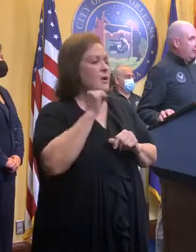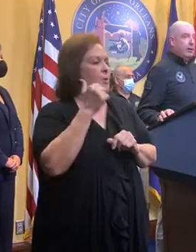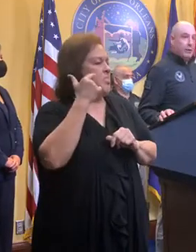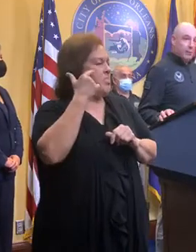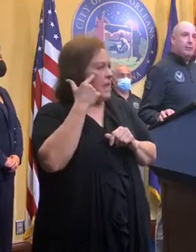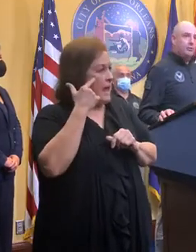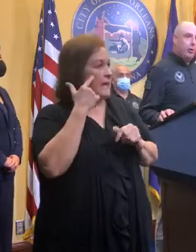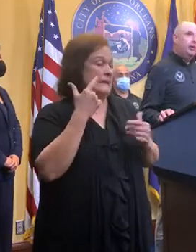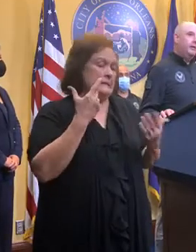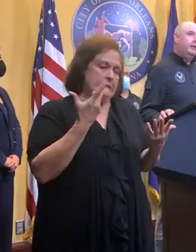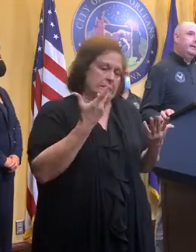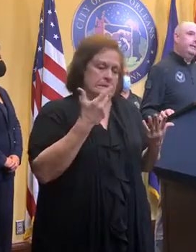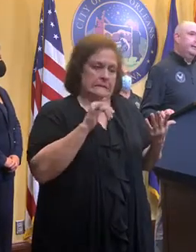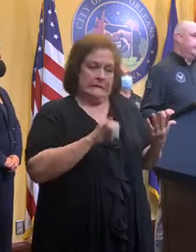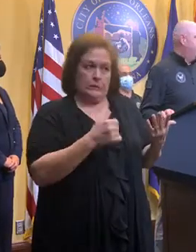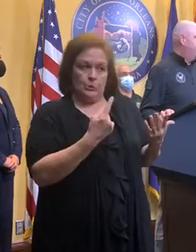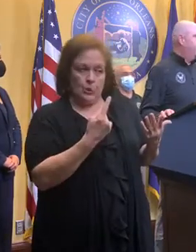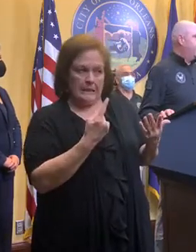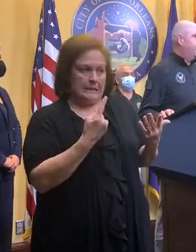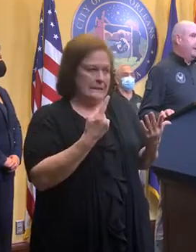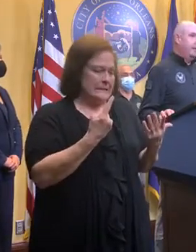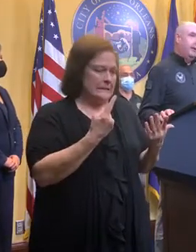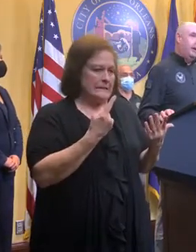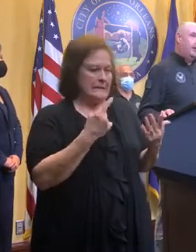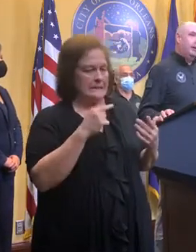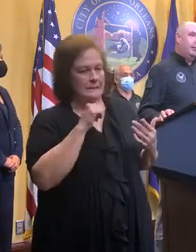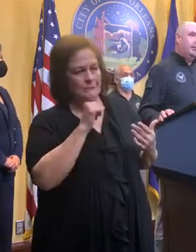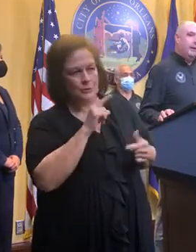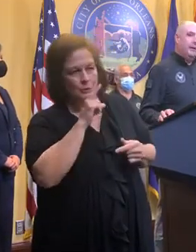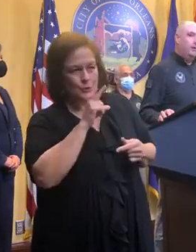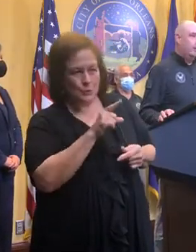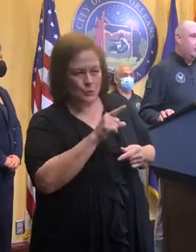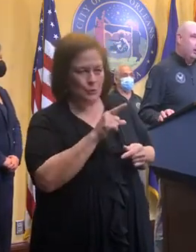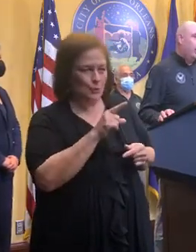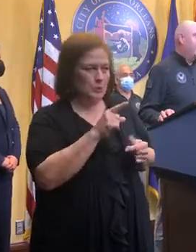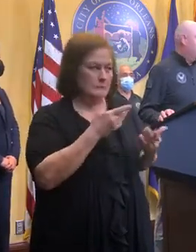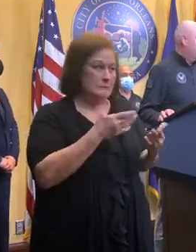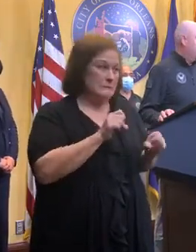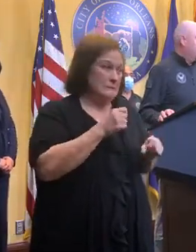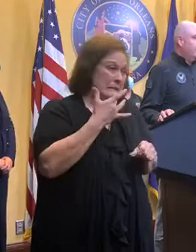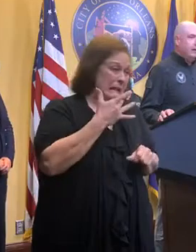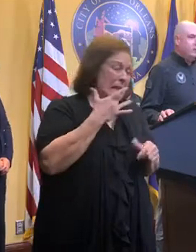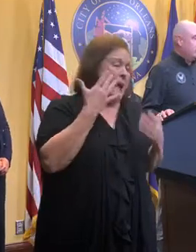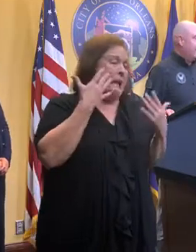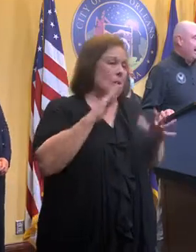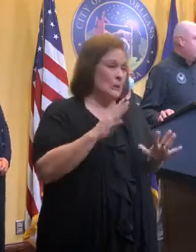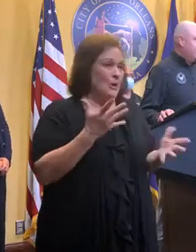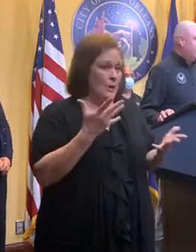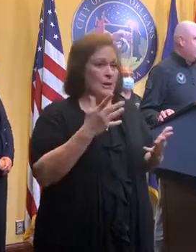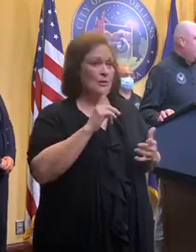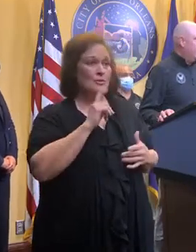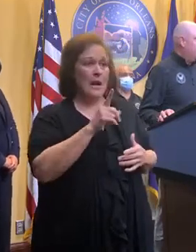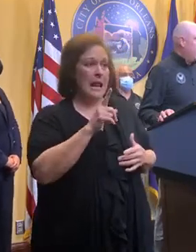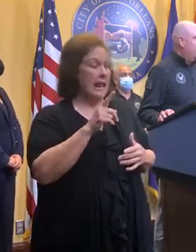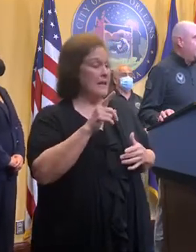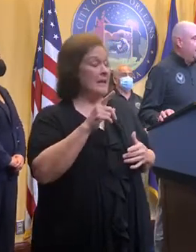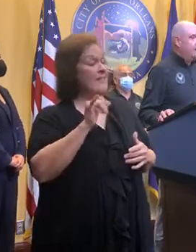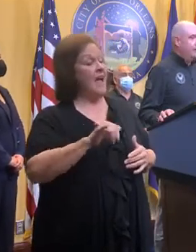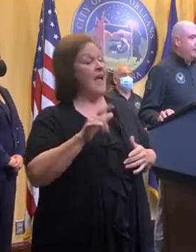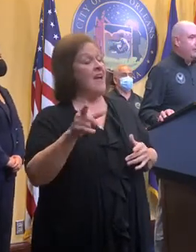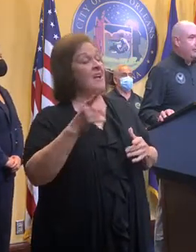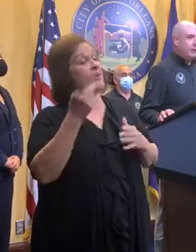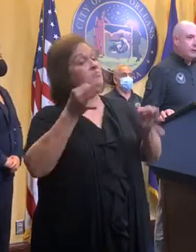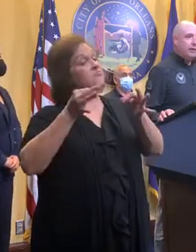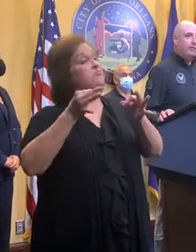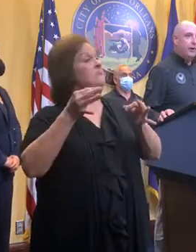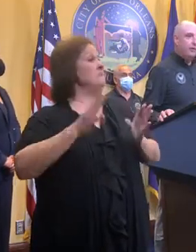to be as lucky with this one ever since Sunday, and I don't think I'm repeating anything that we all haven't looked at. This really hasn't deviated off track.